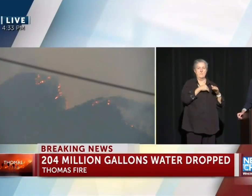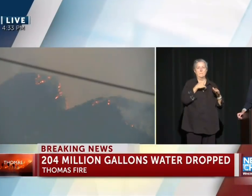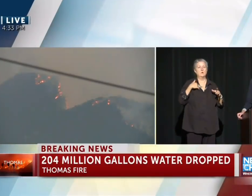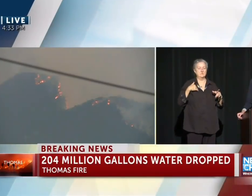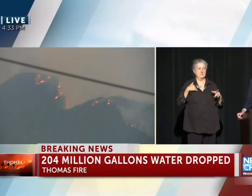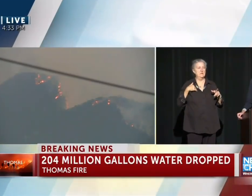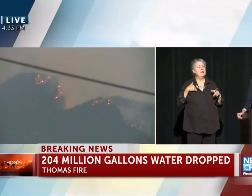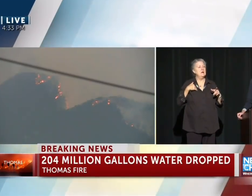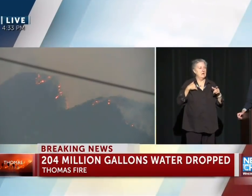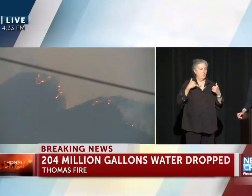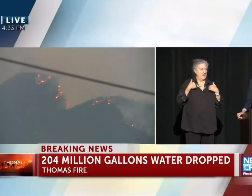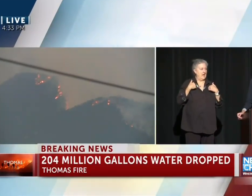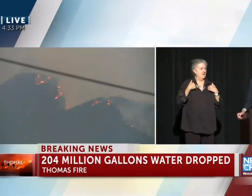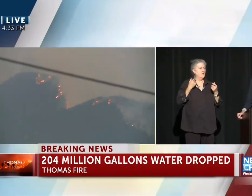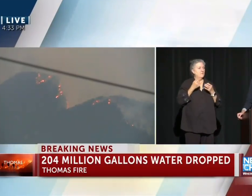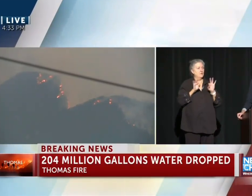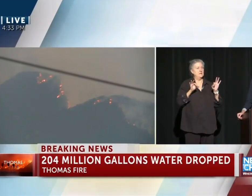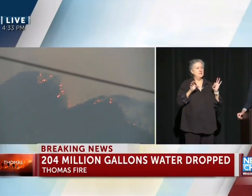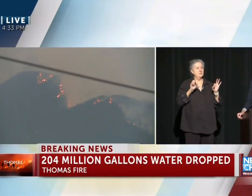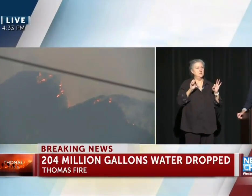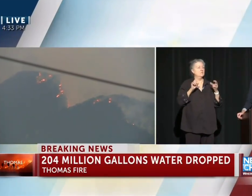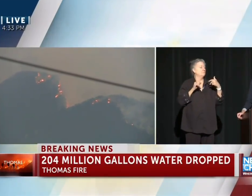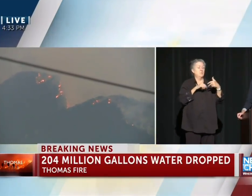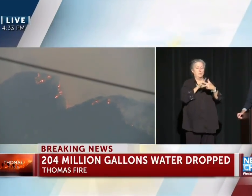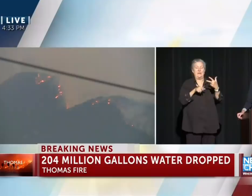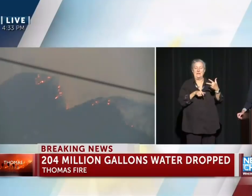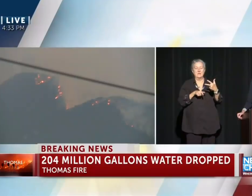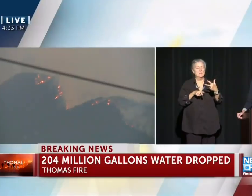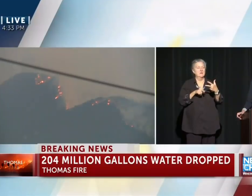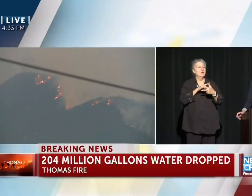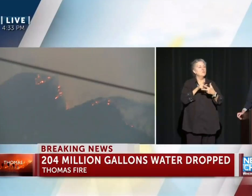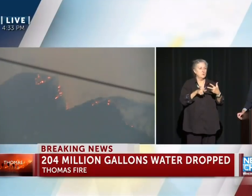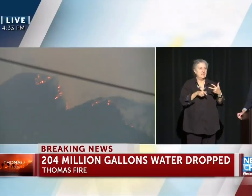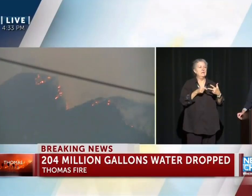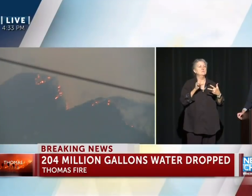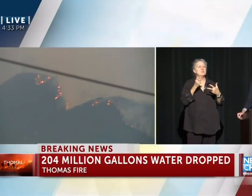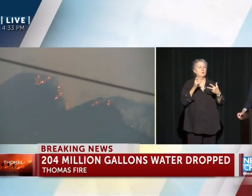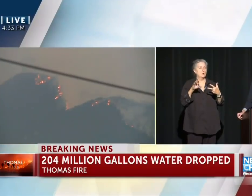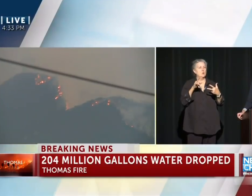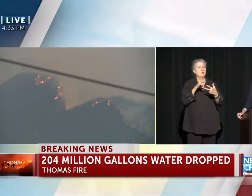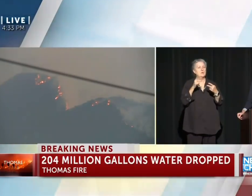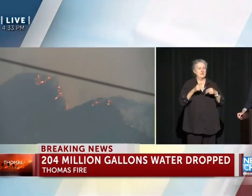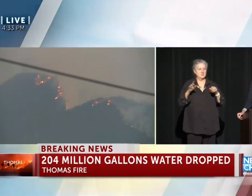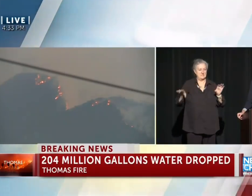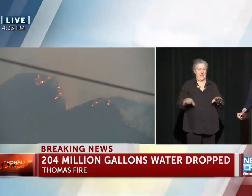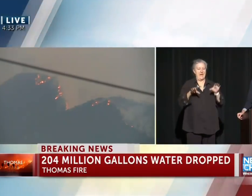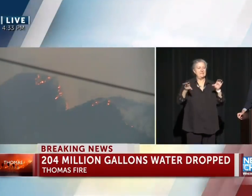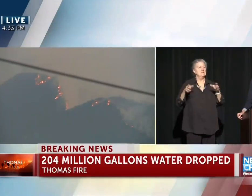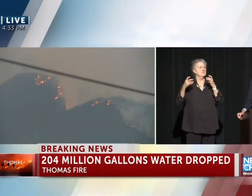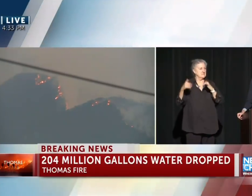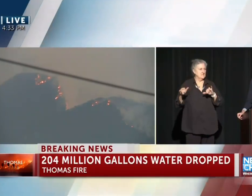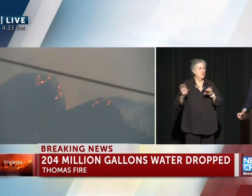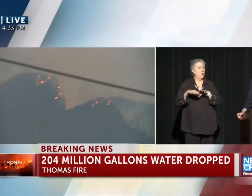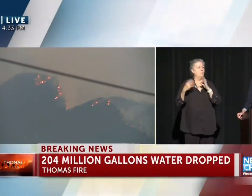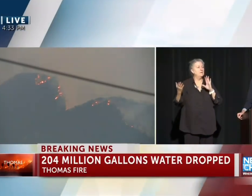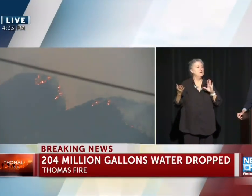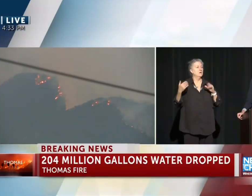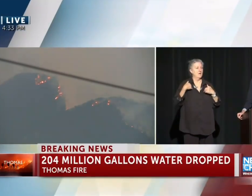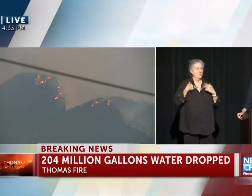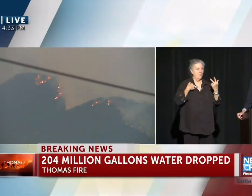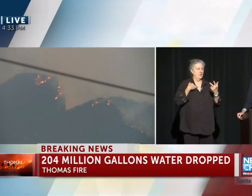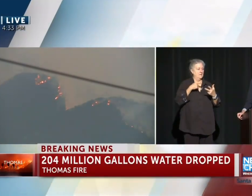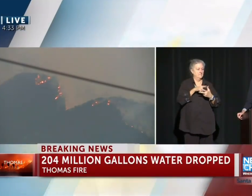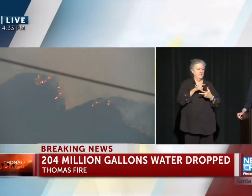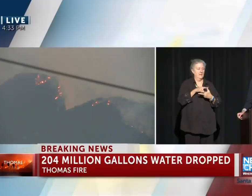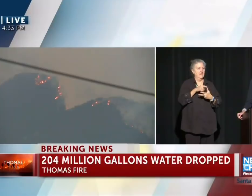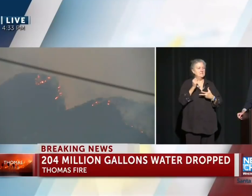members. We have 3 shelter locations that are still actively in operation. We have one right here